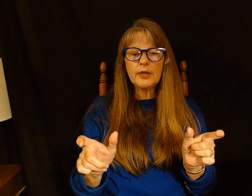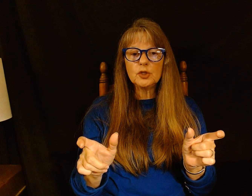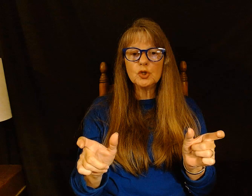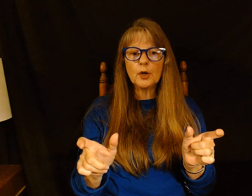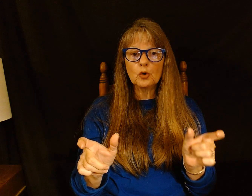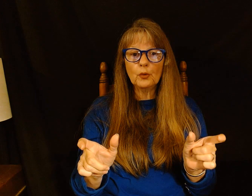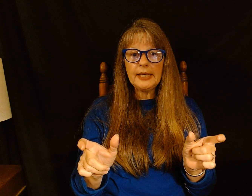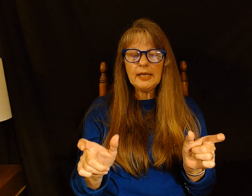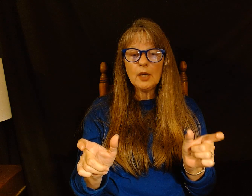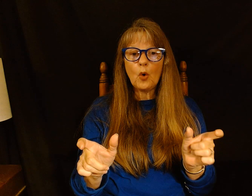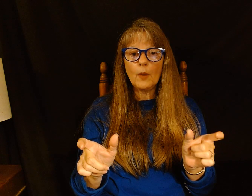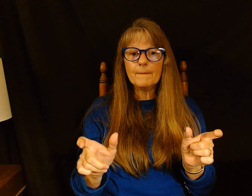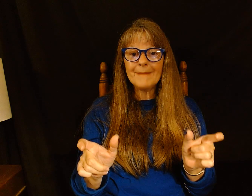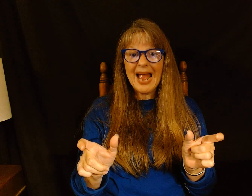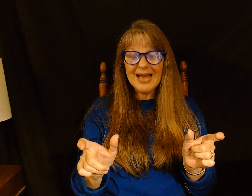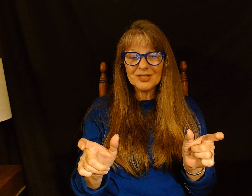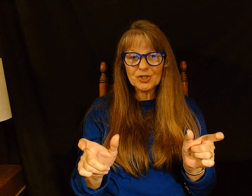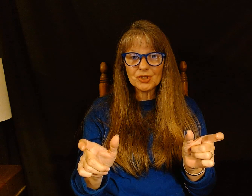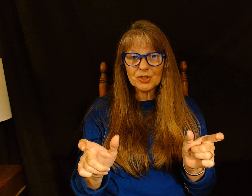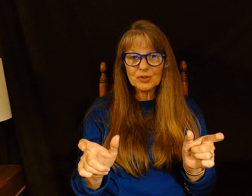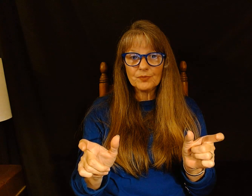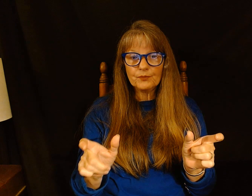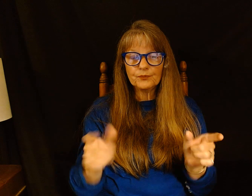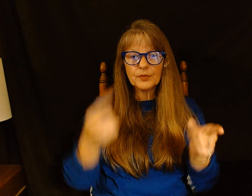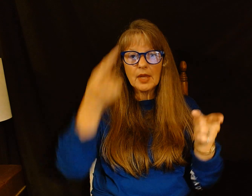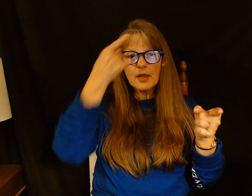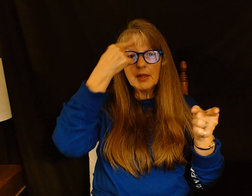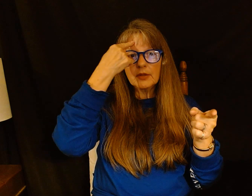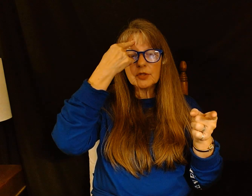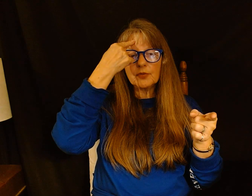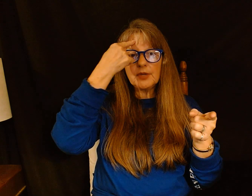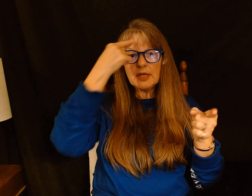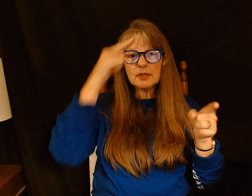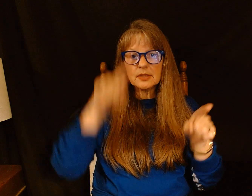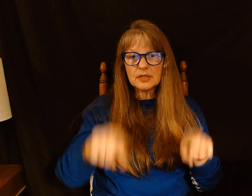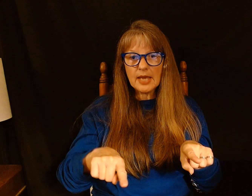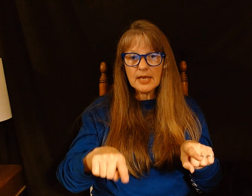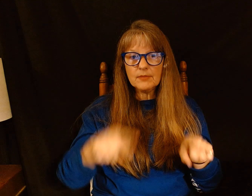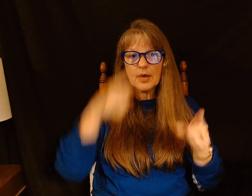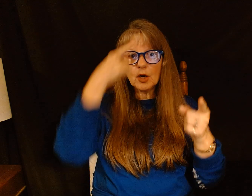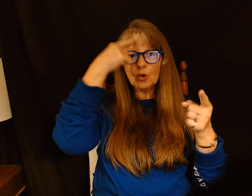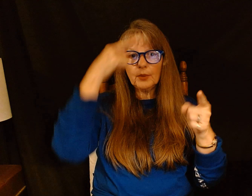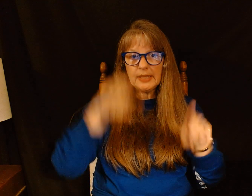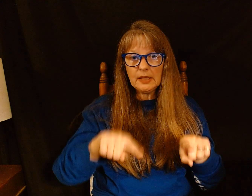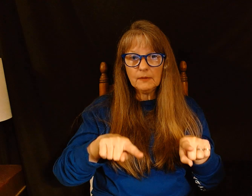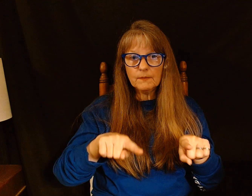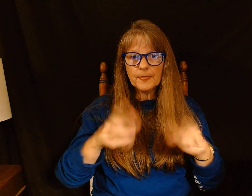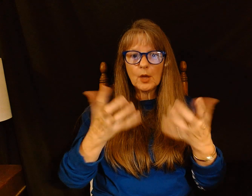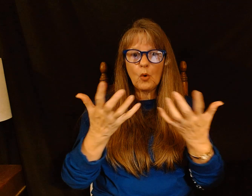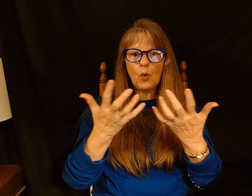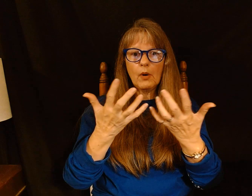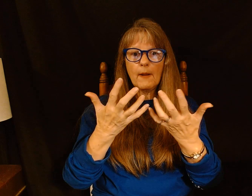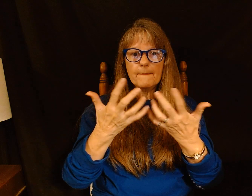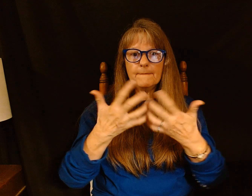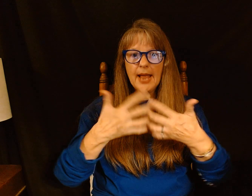do agree or match. So think the same, agree or match. We've